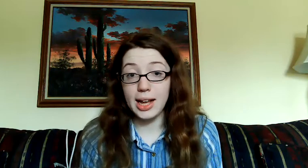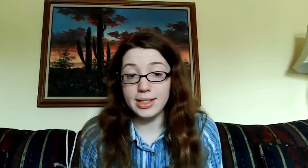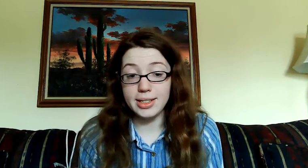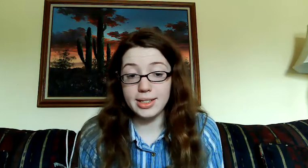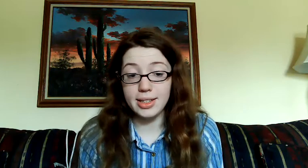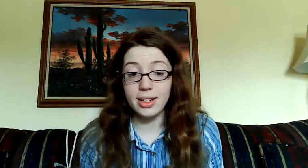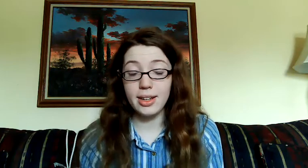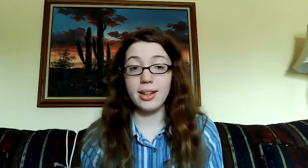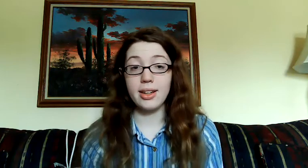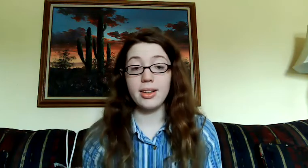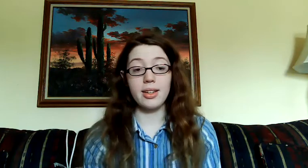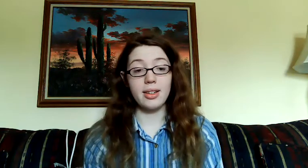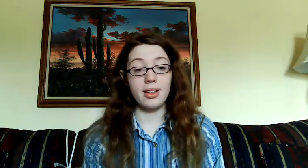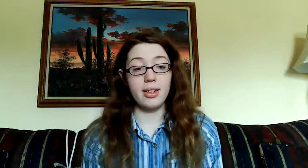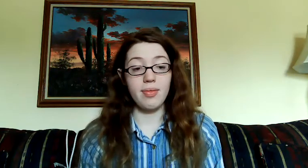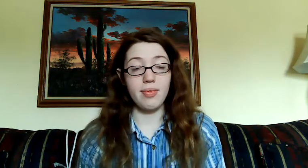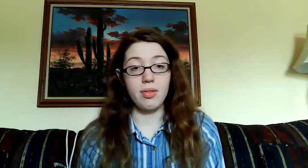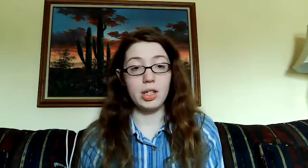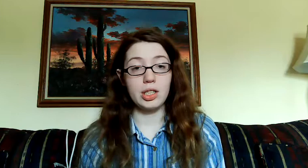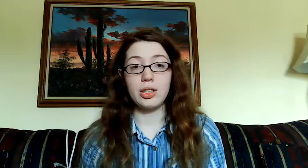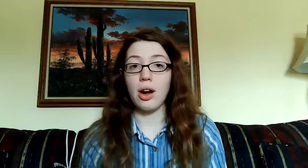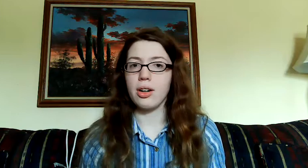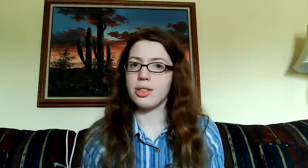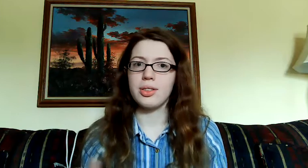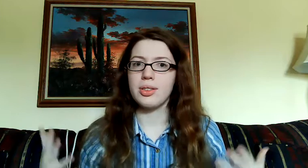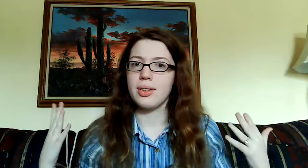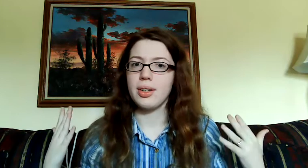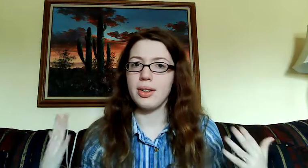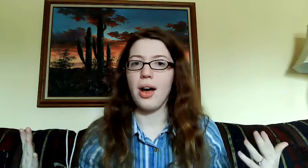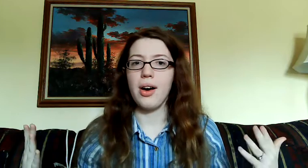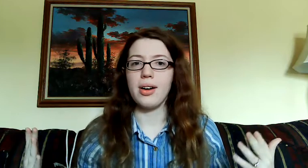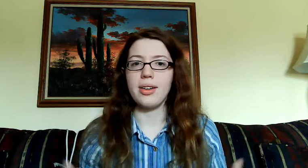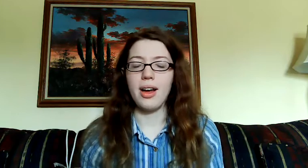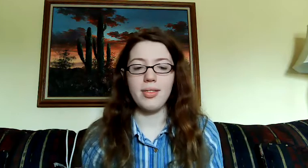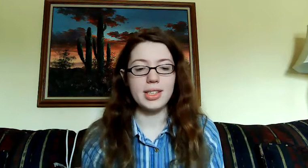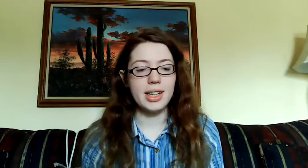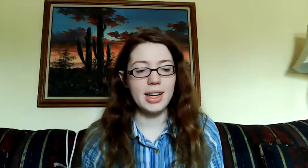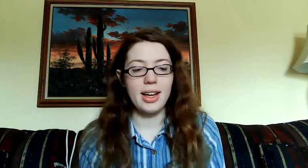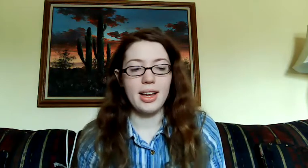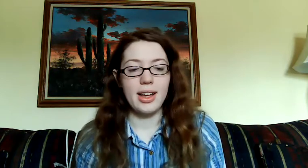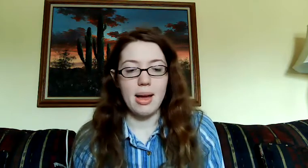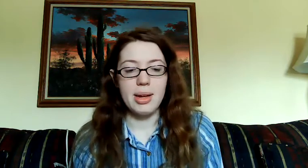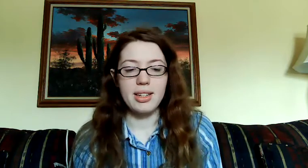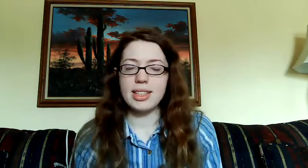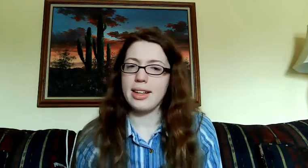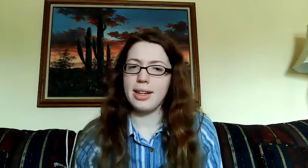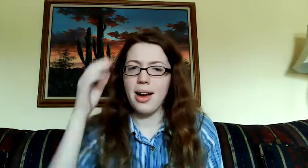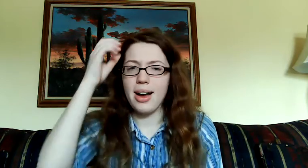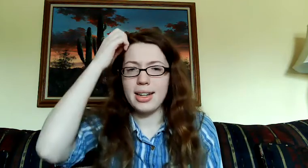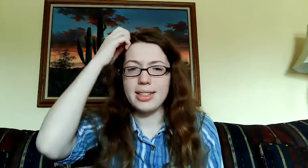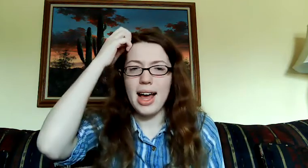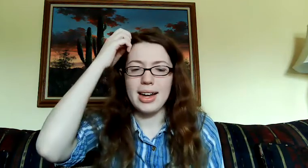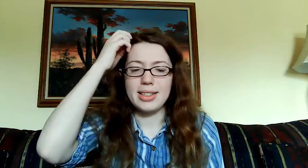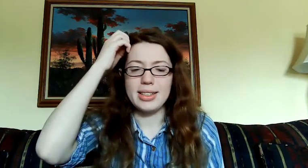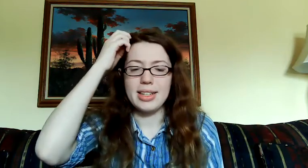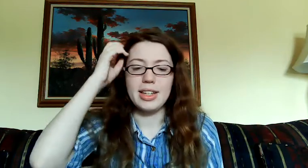classes, which are long, obviously. I mean, it's not exactly rocket science, is it? But I